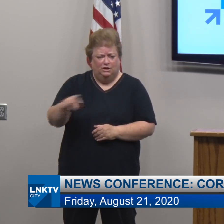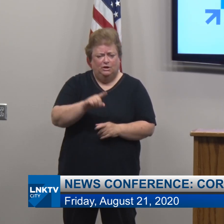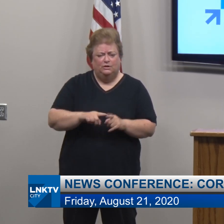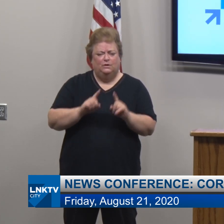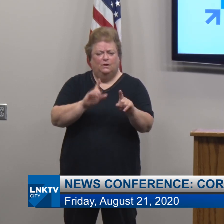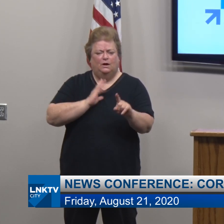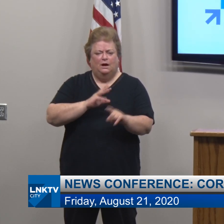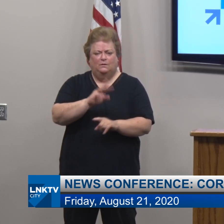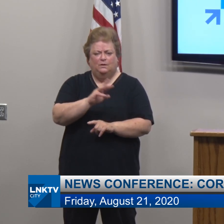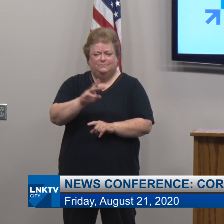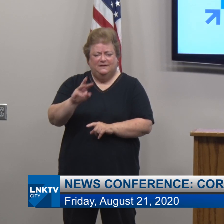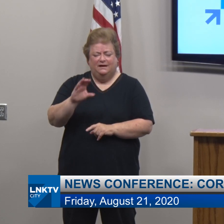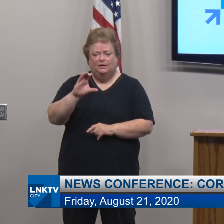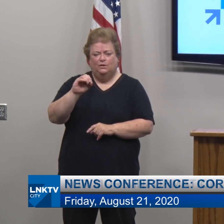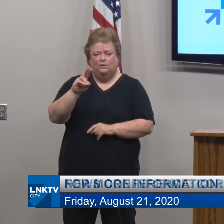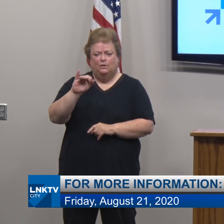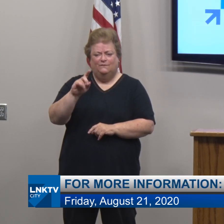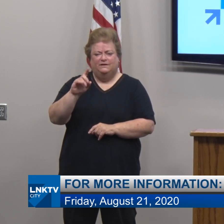our website at